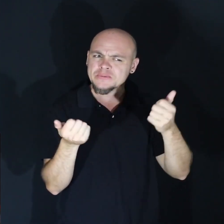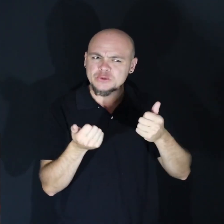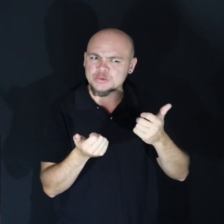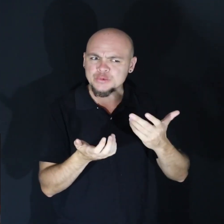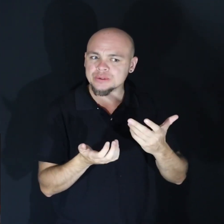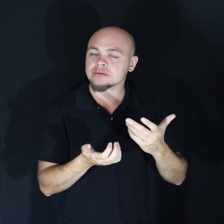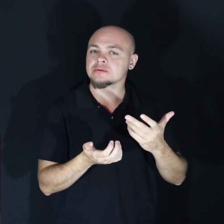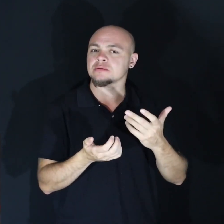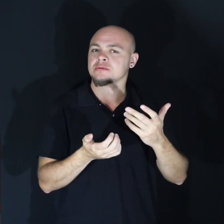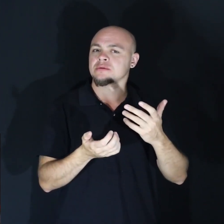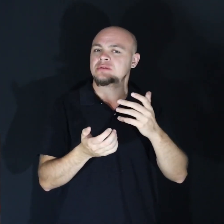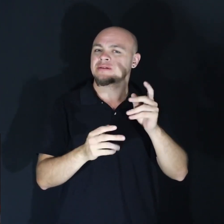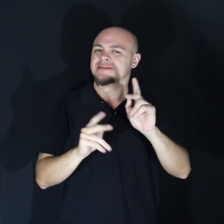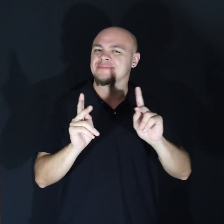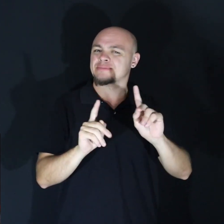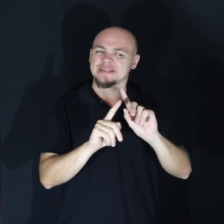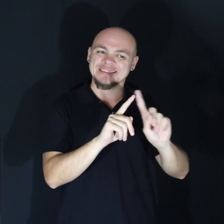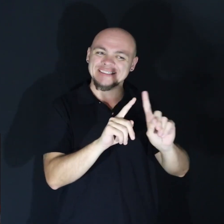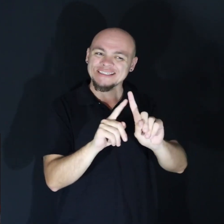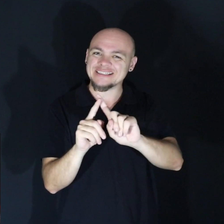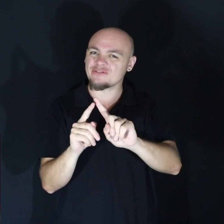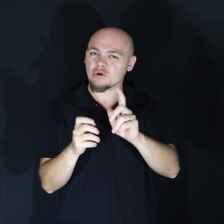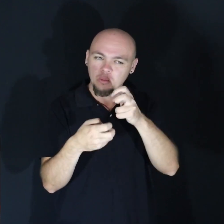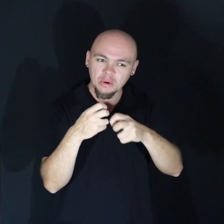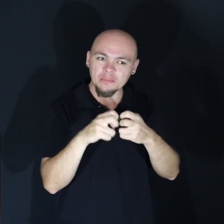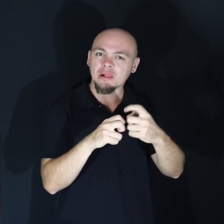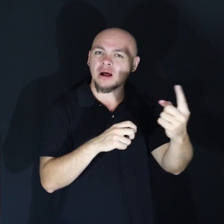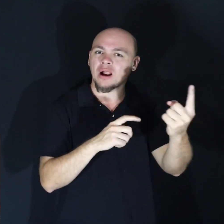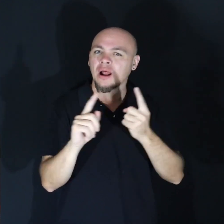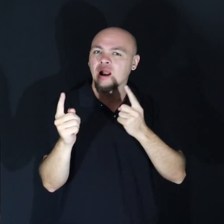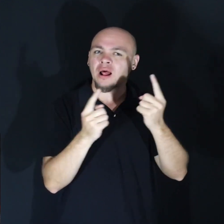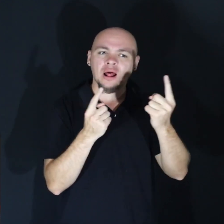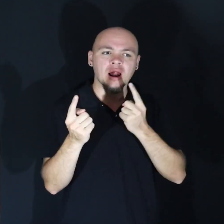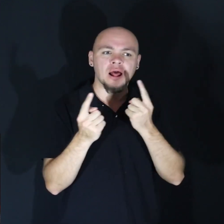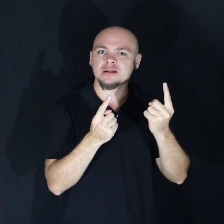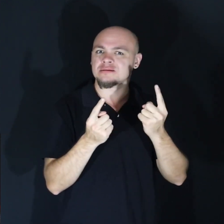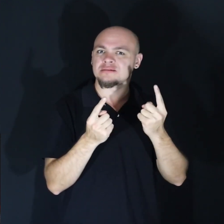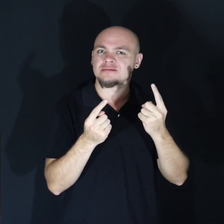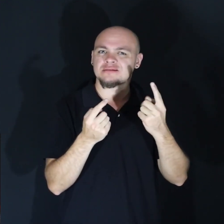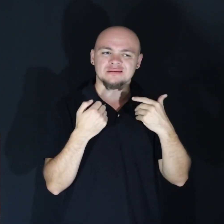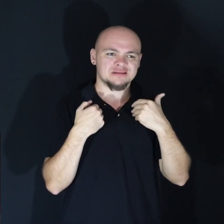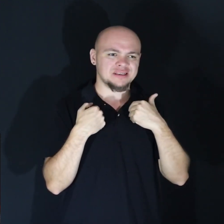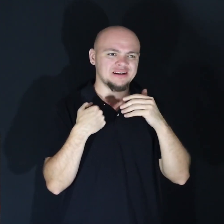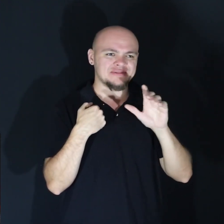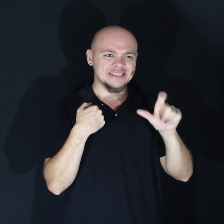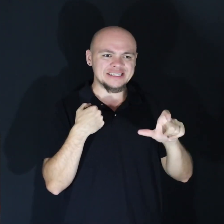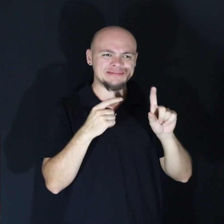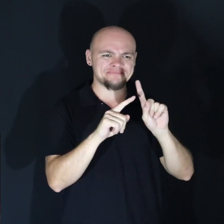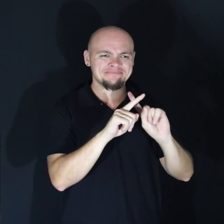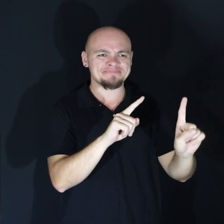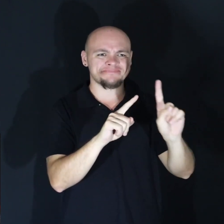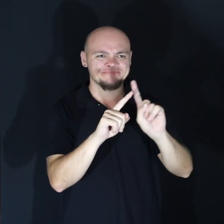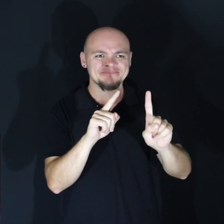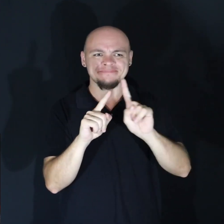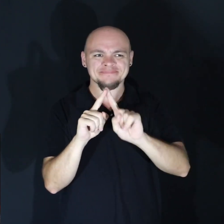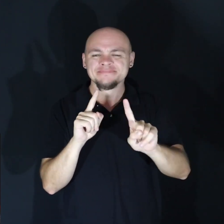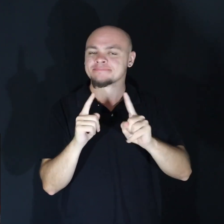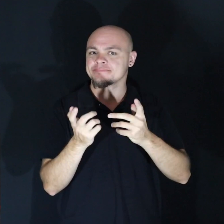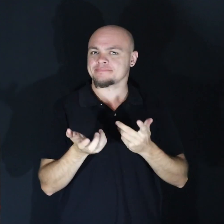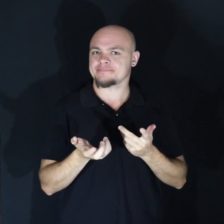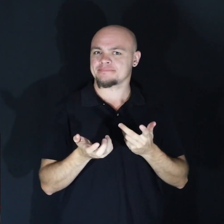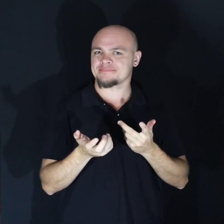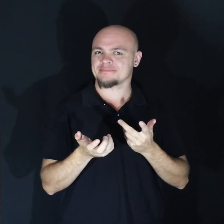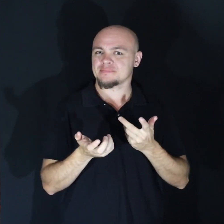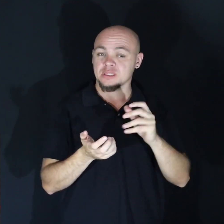When different people have different problems, they come into you, and they all have different needs. When I'm